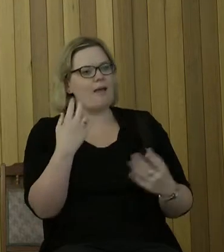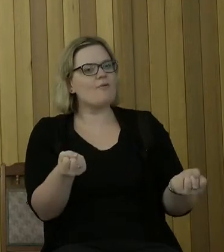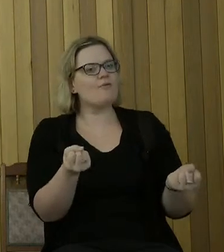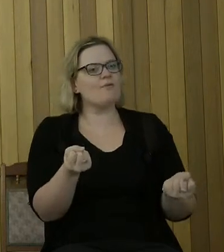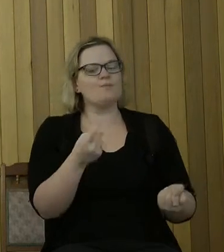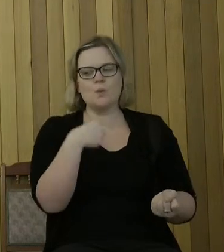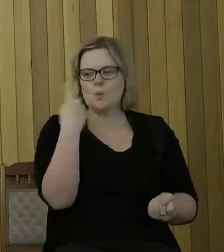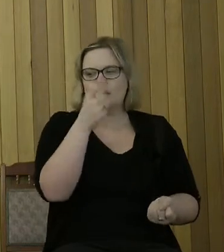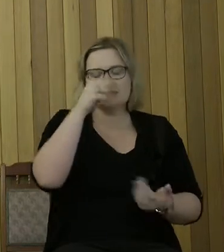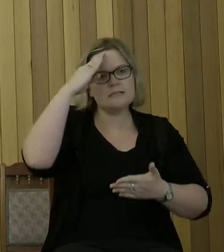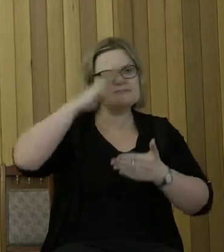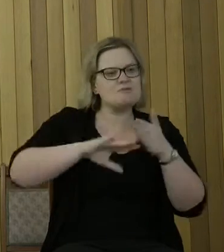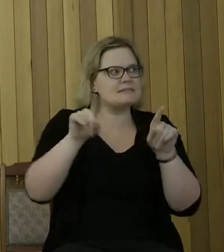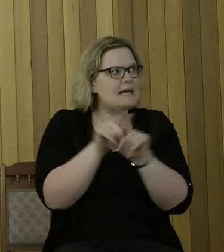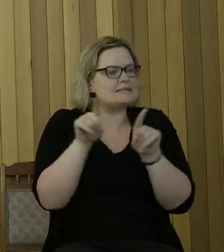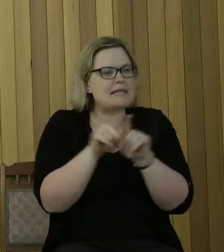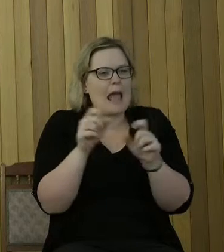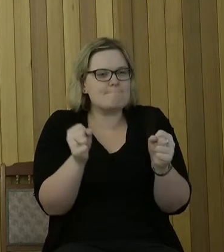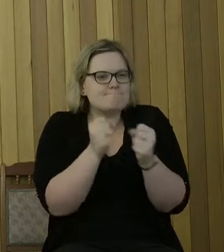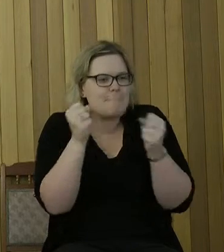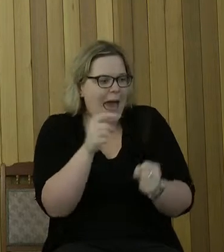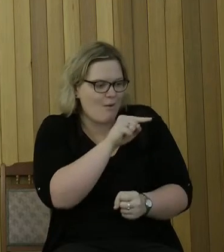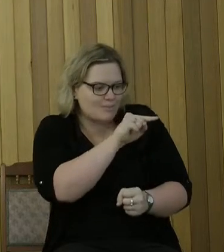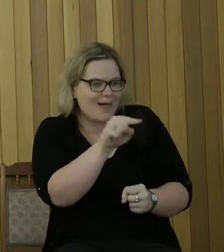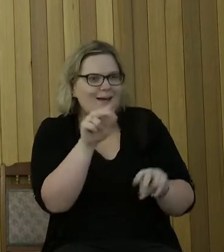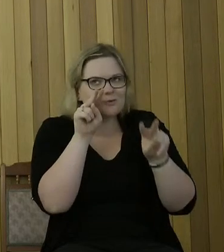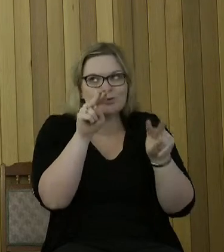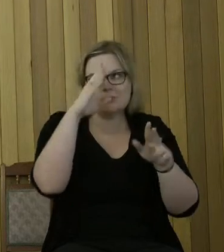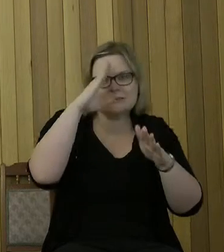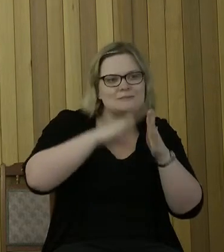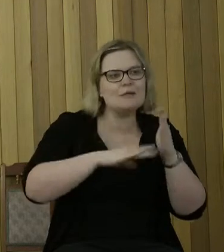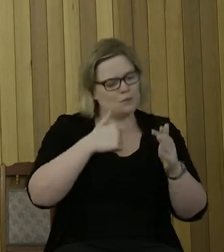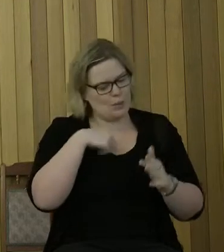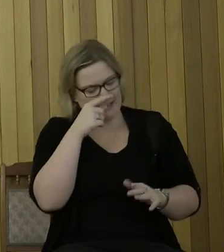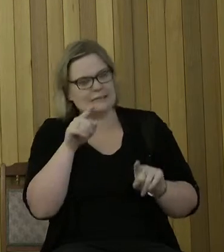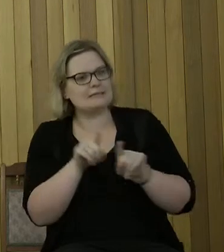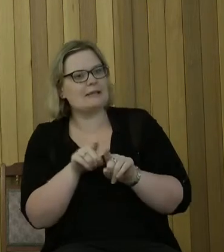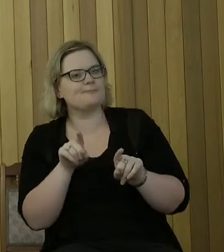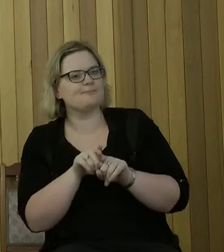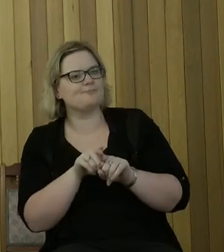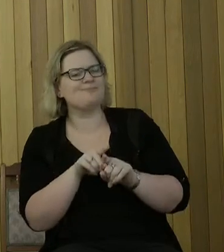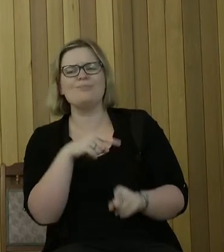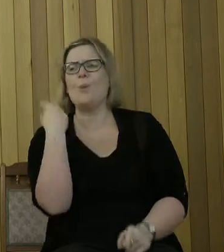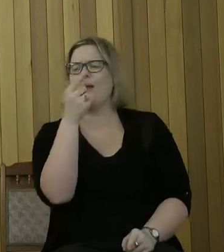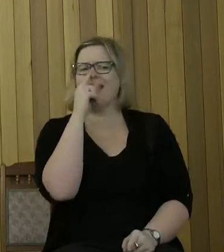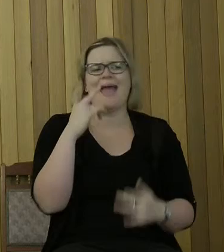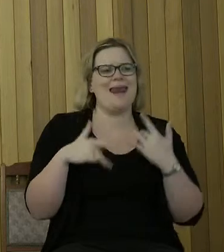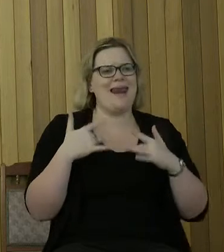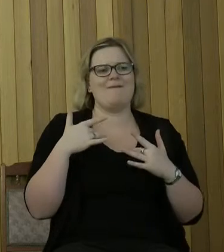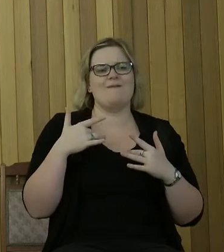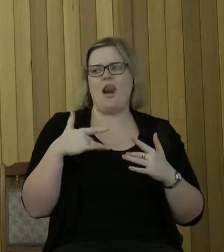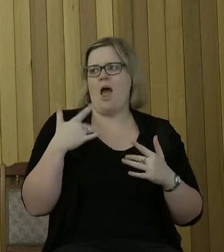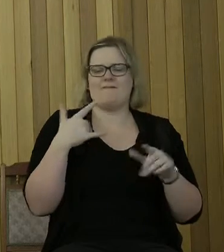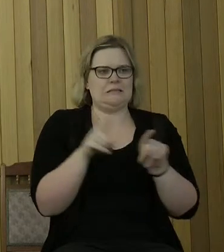experience the same power, supernatural power as they've experienced. We can live lives as they have lived.